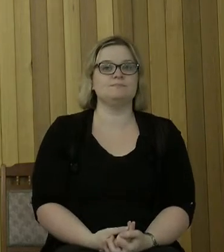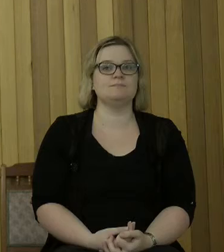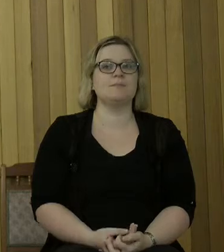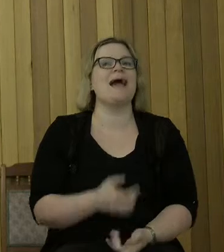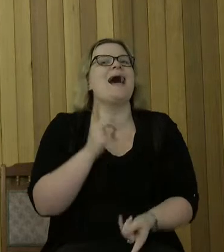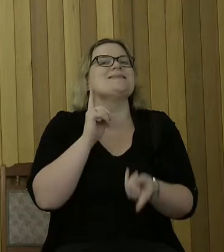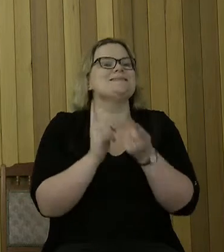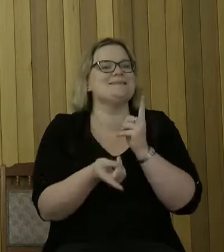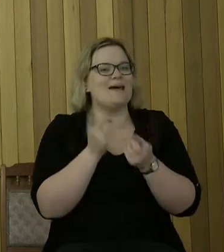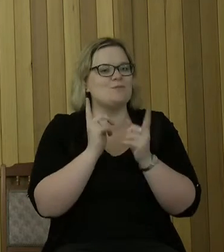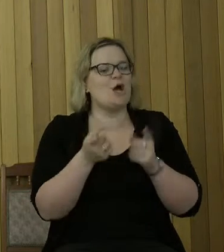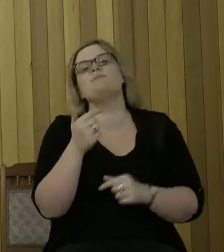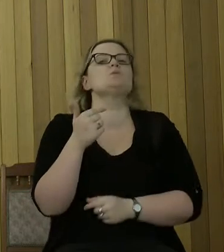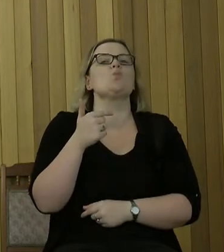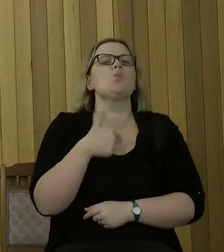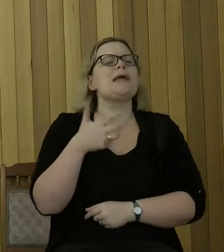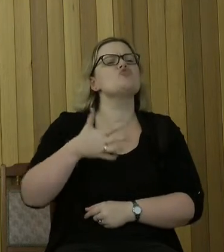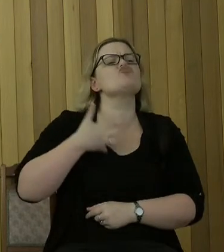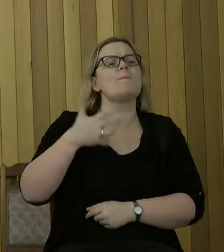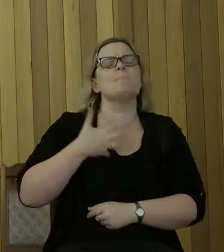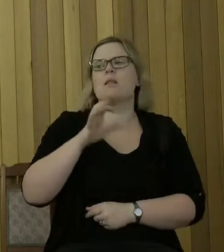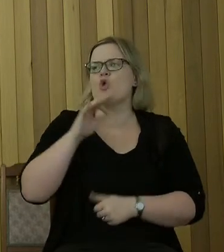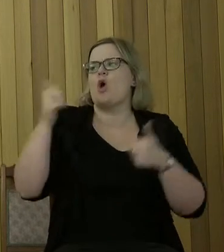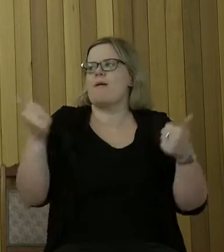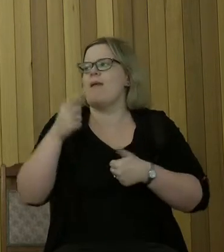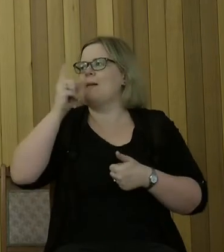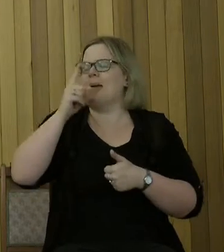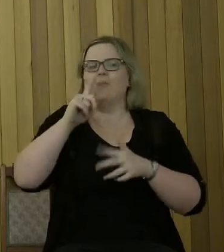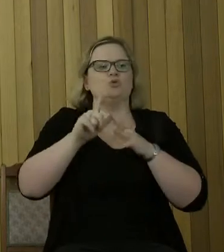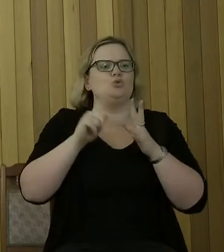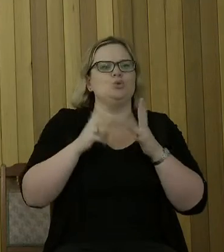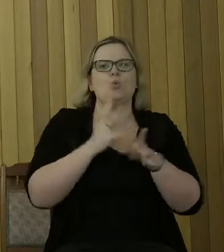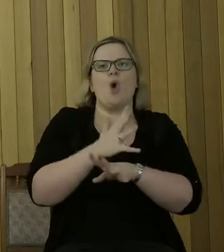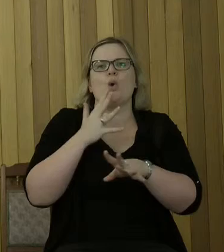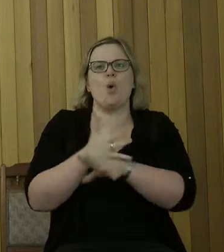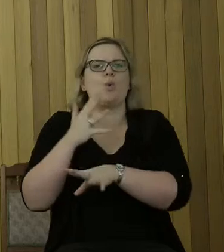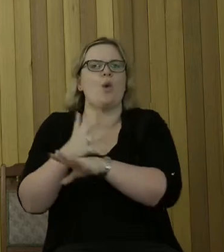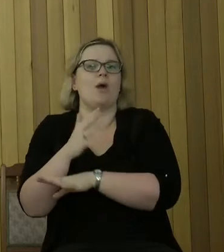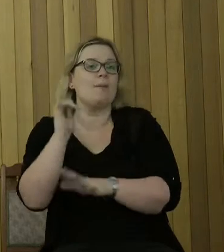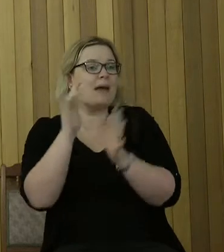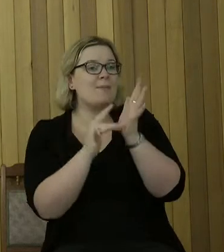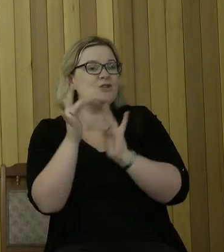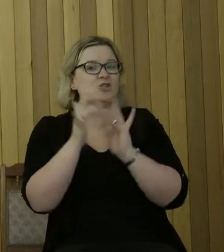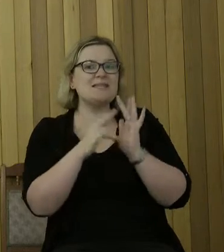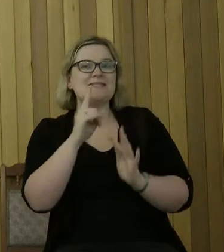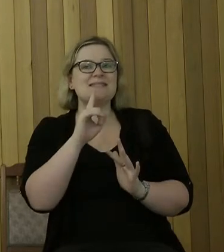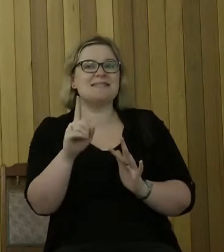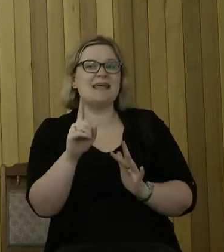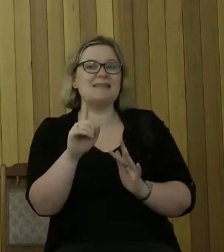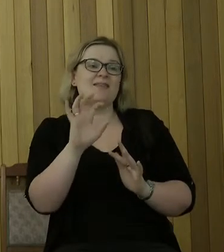We can sometimes grumble that there is not enough people to do all the work, when Jesus might be actually saying, there is not enough